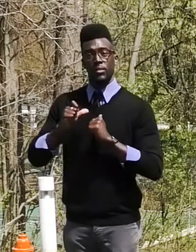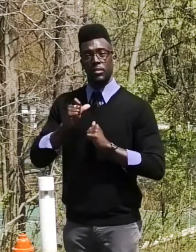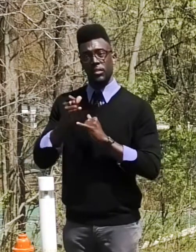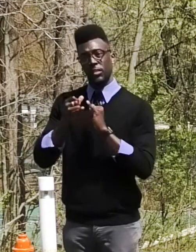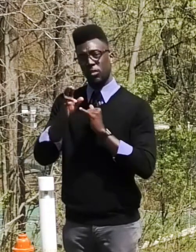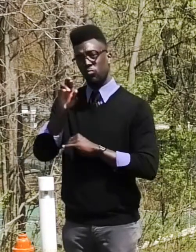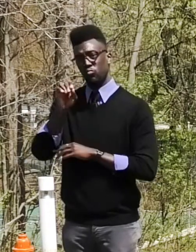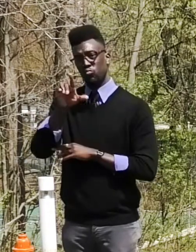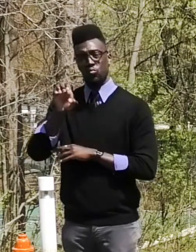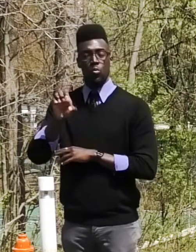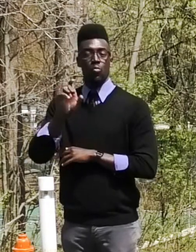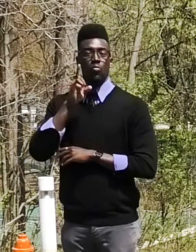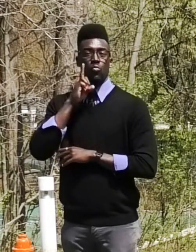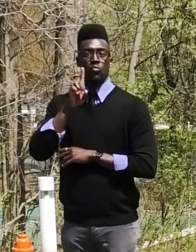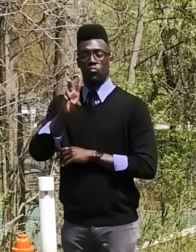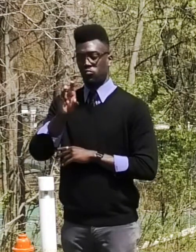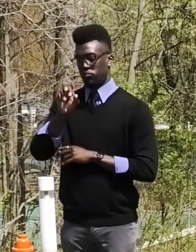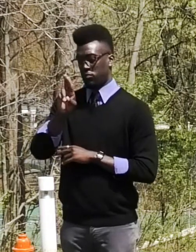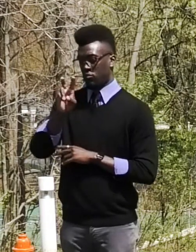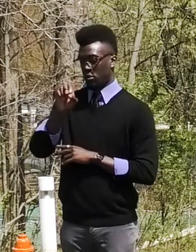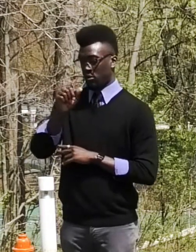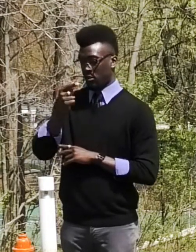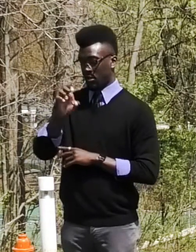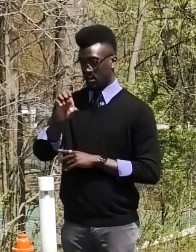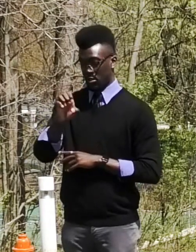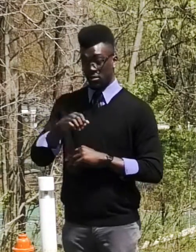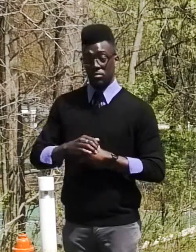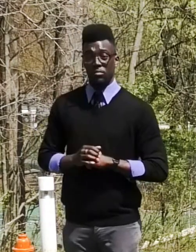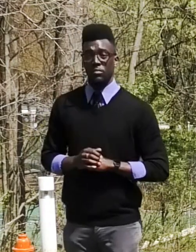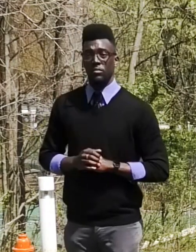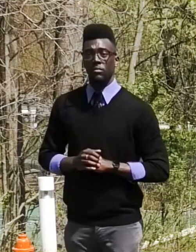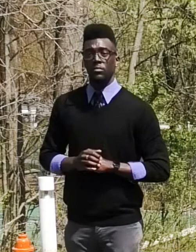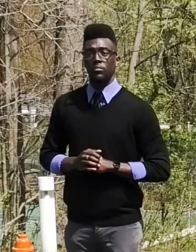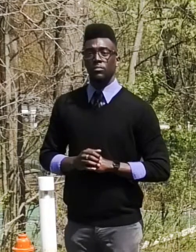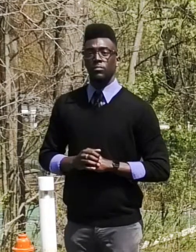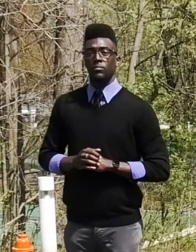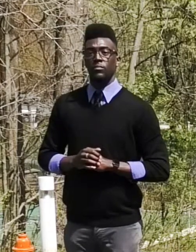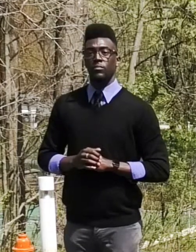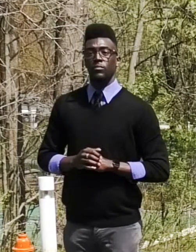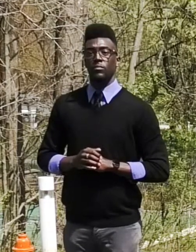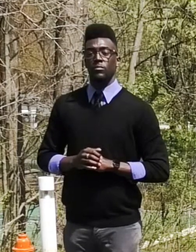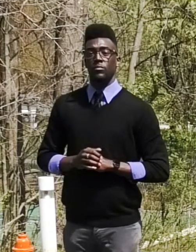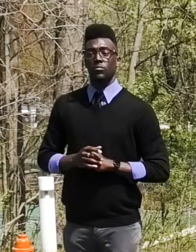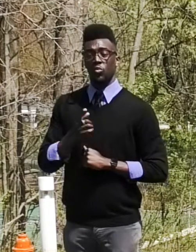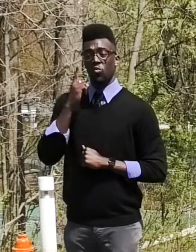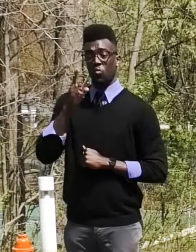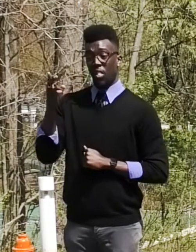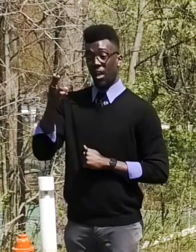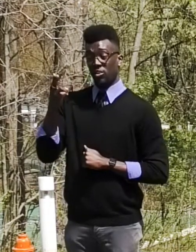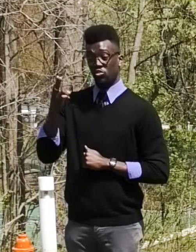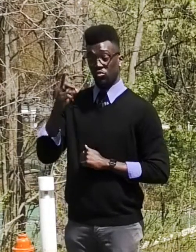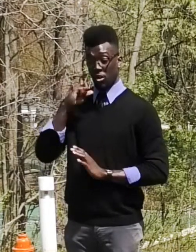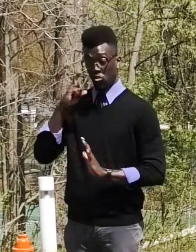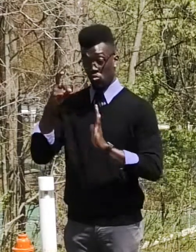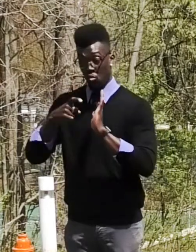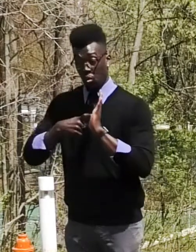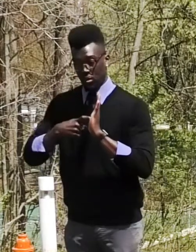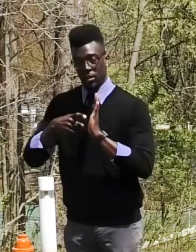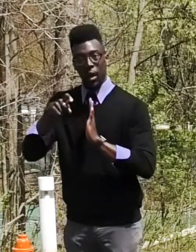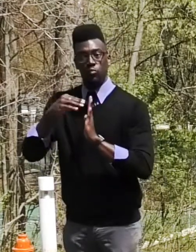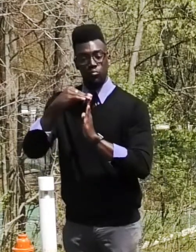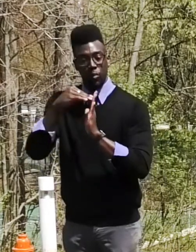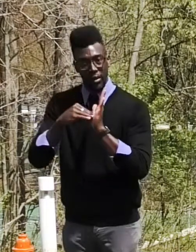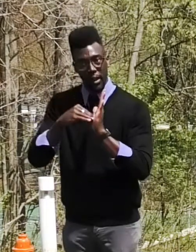from bondage. For a people's history to achieve recognition, it must be written, it must be